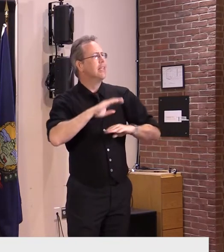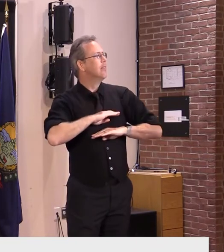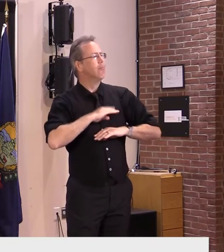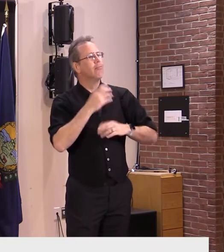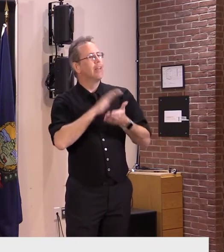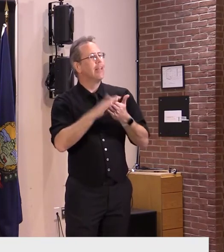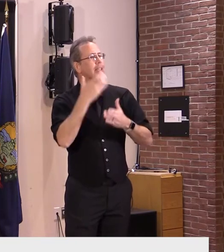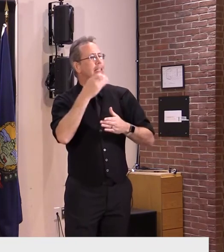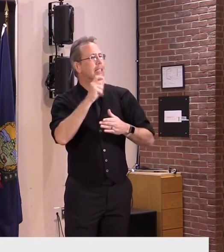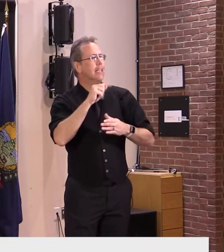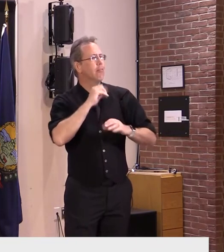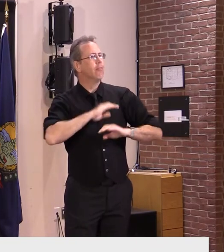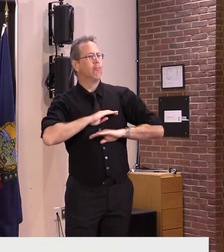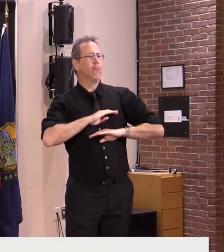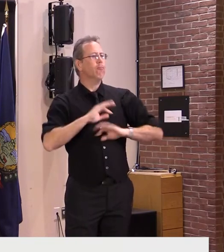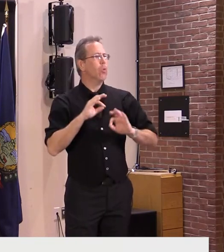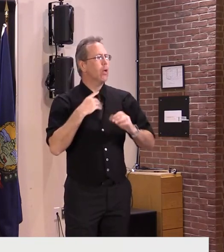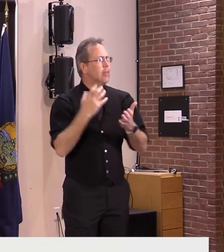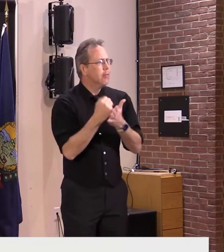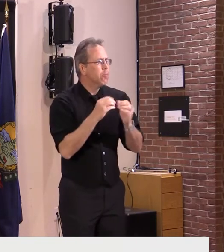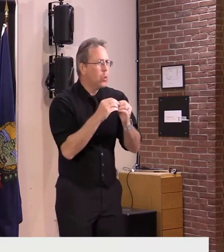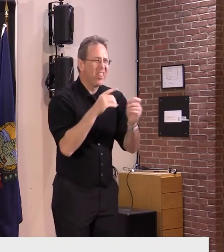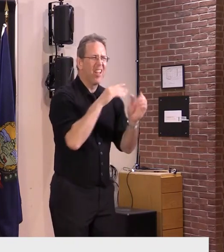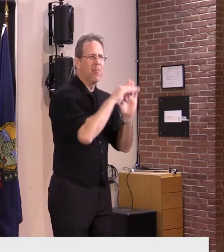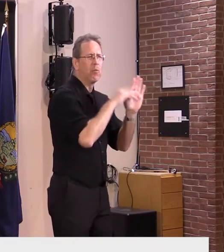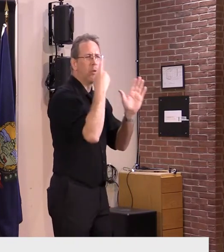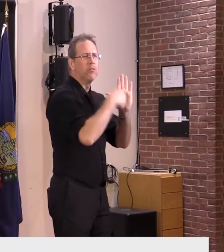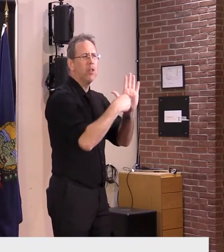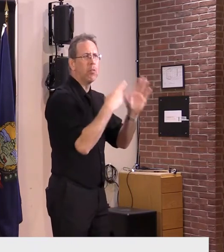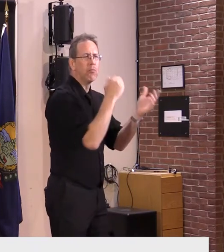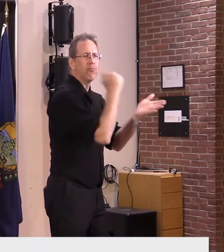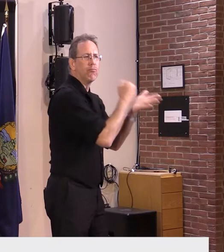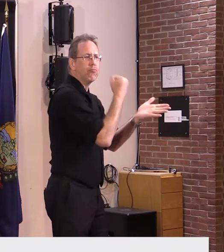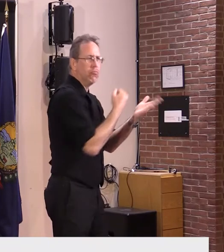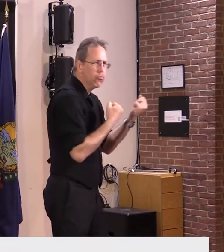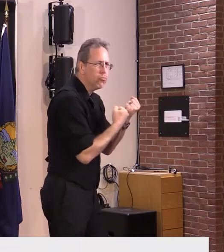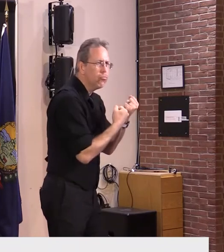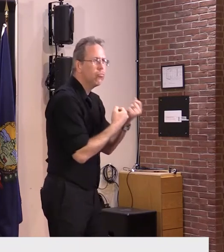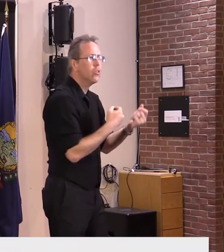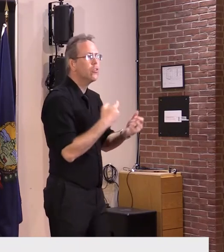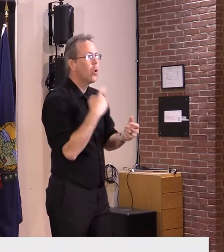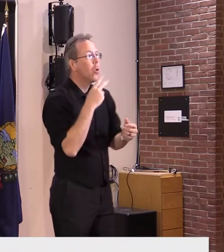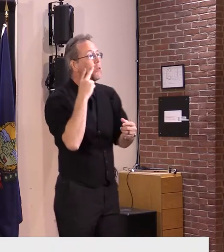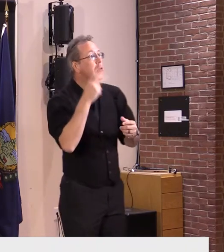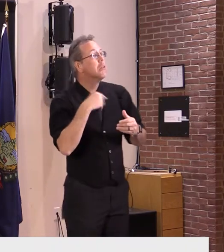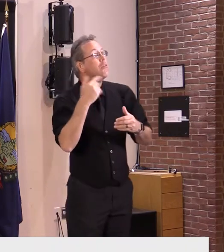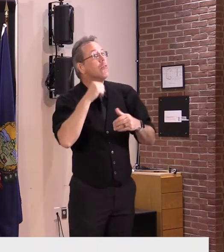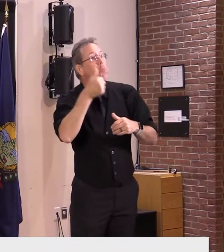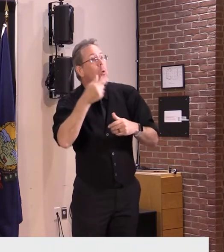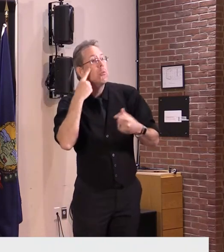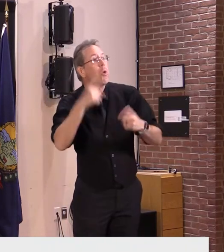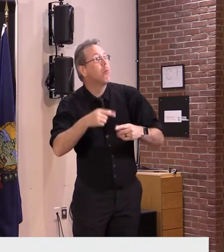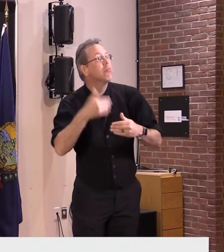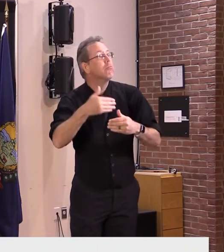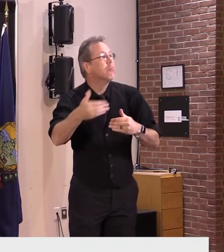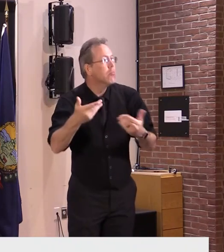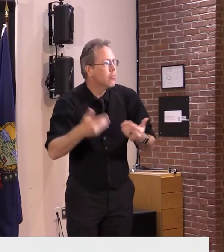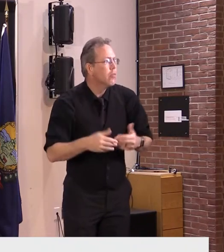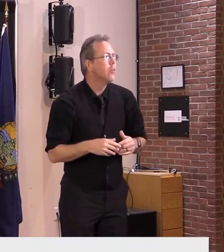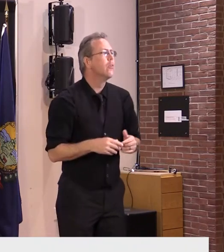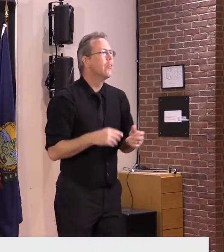know whether you satisfied my concerns unless you talk to me about that and present exactly what you're